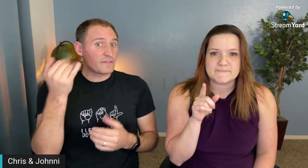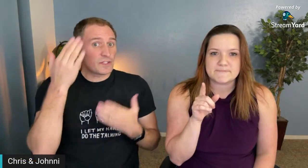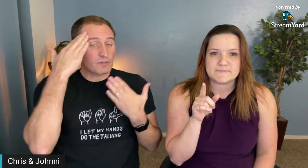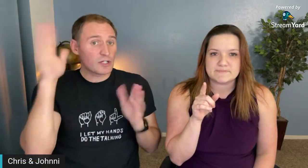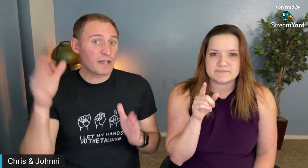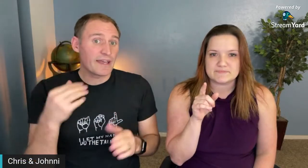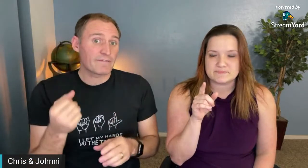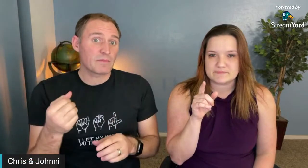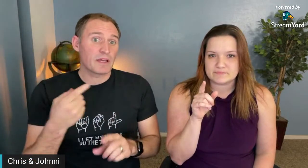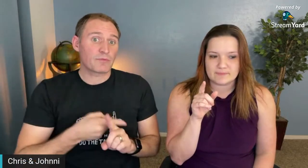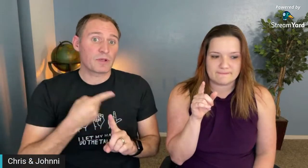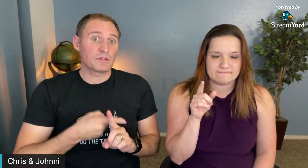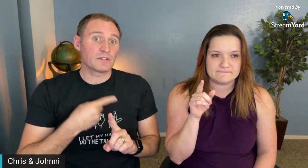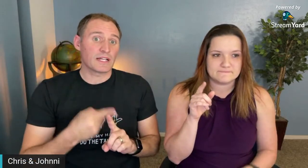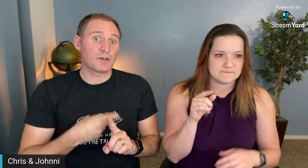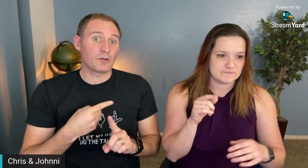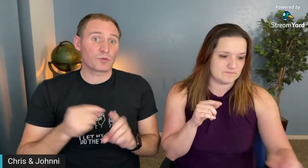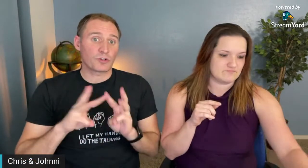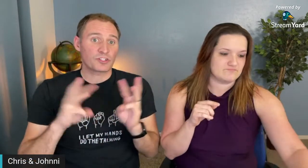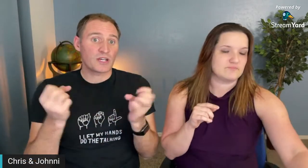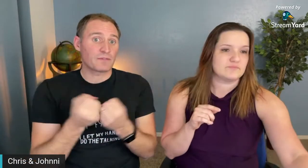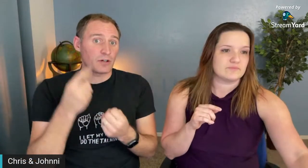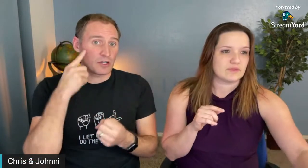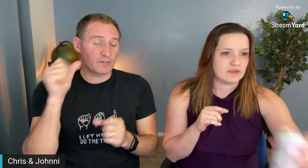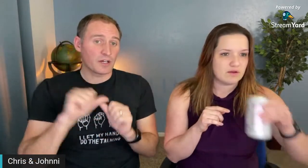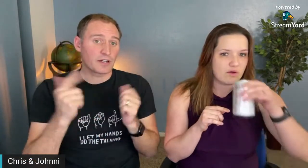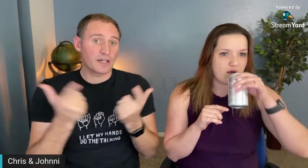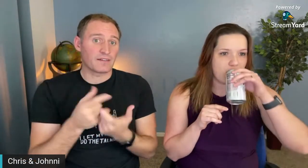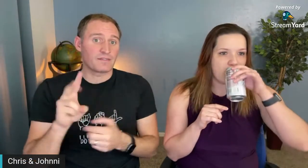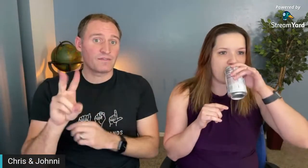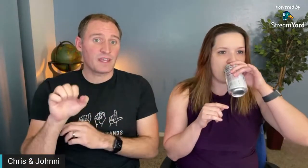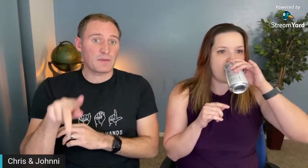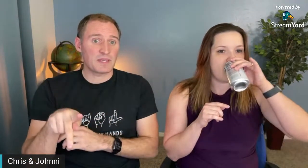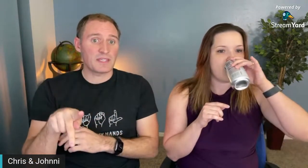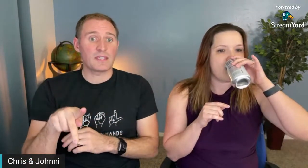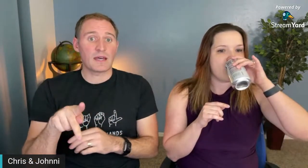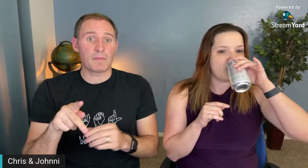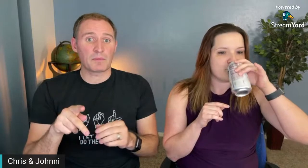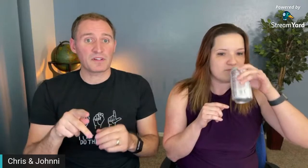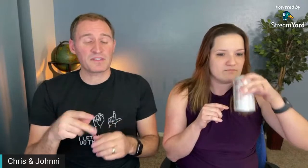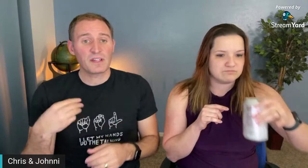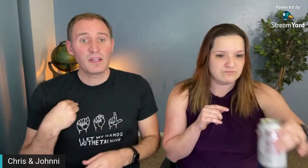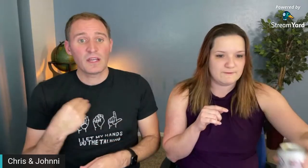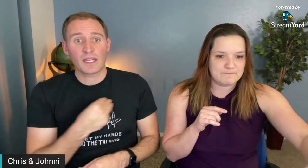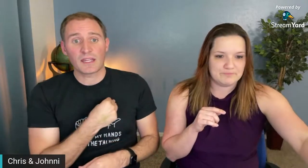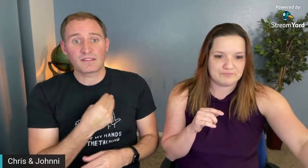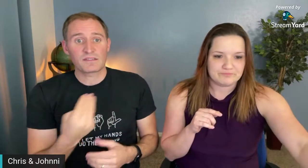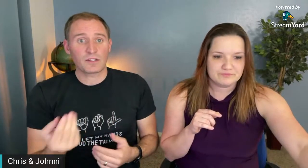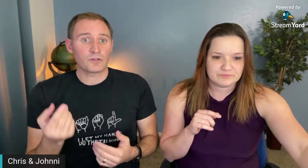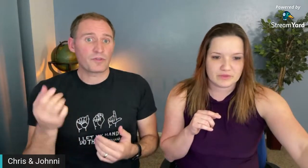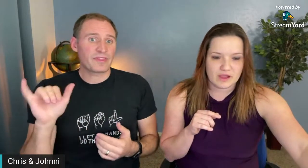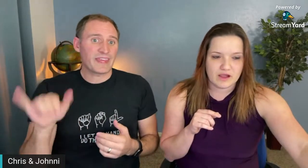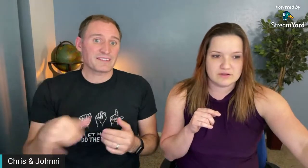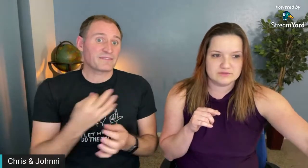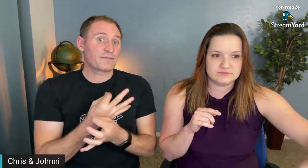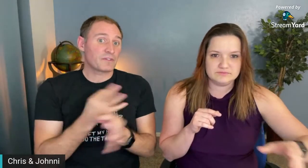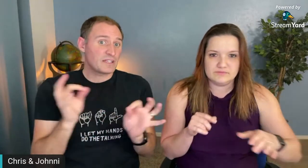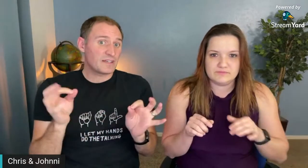don't know, every month we will hold a workshop for all of our VIP members. And so that's free if